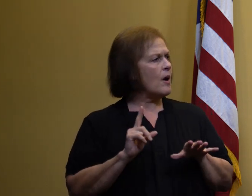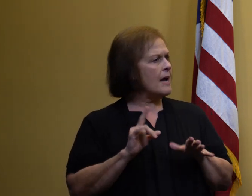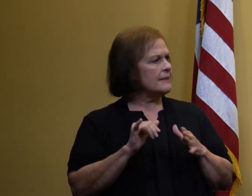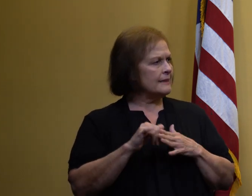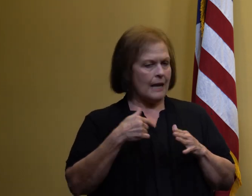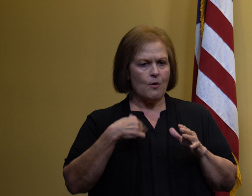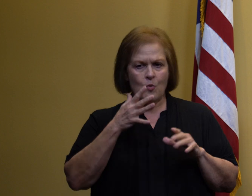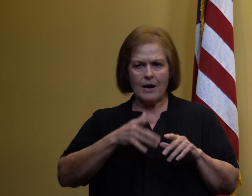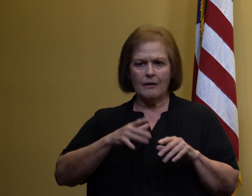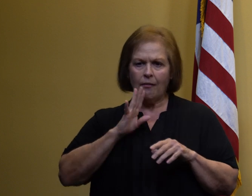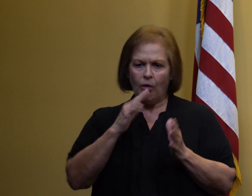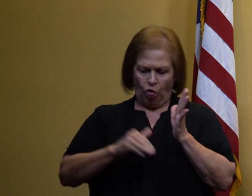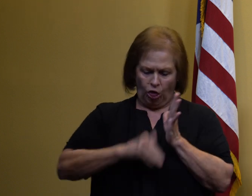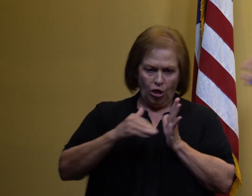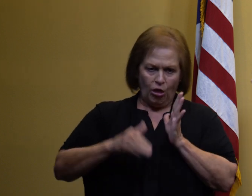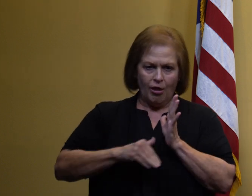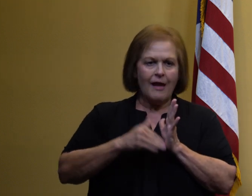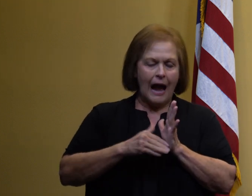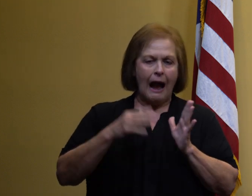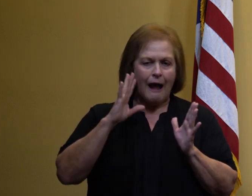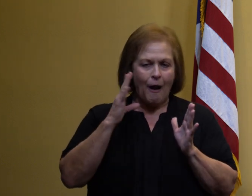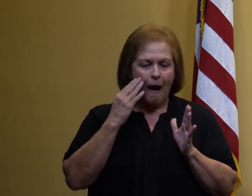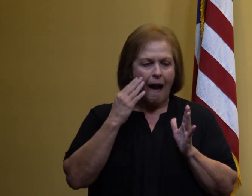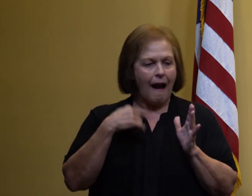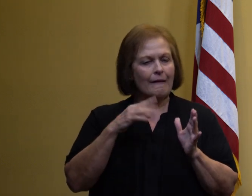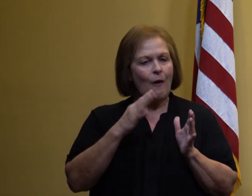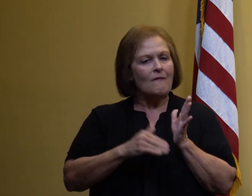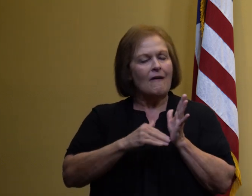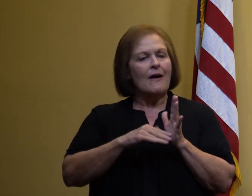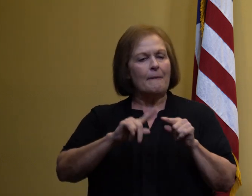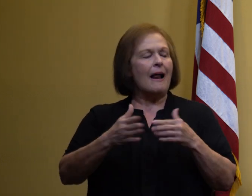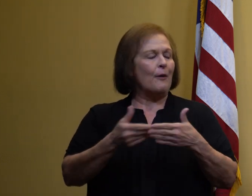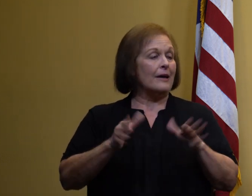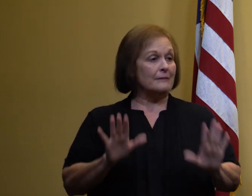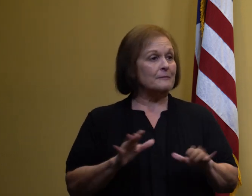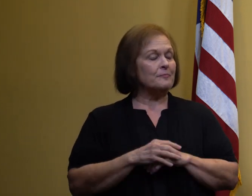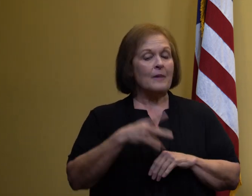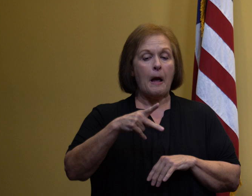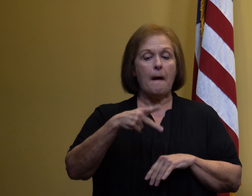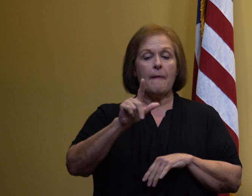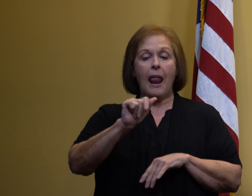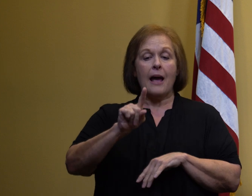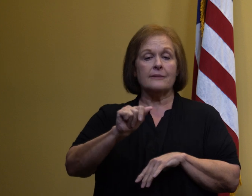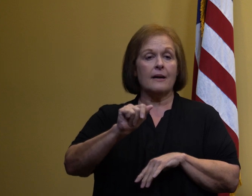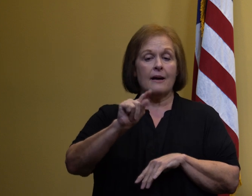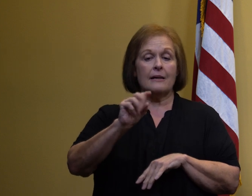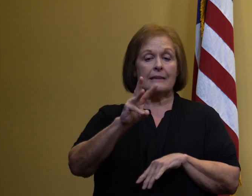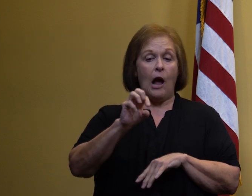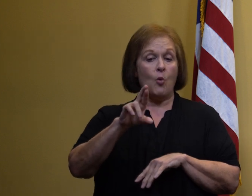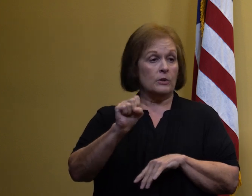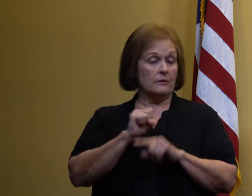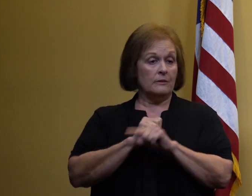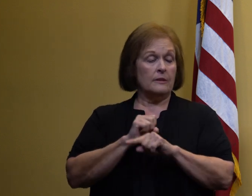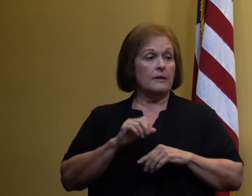horse? Because I'm going to beat it. I done beat it to death today. So, without further ado, Plaza Tower shift.